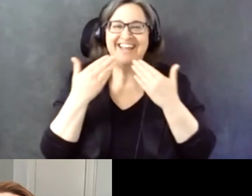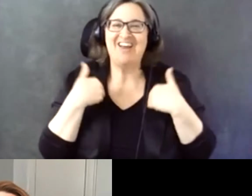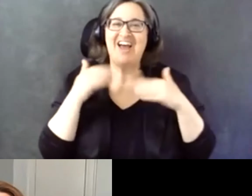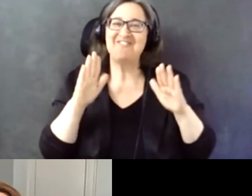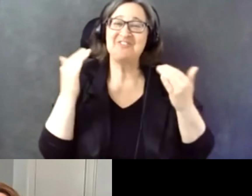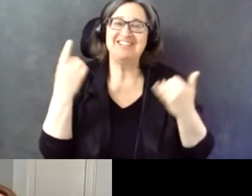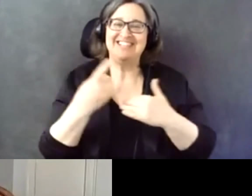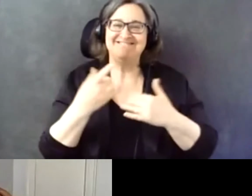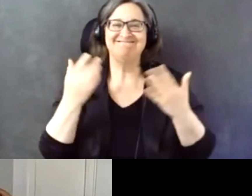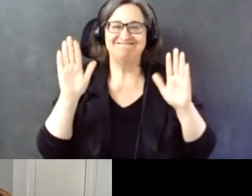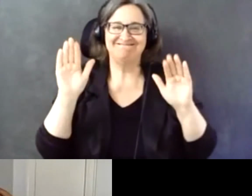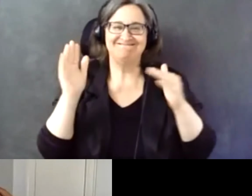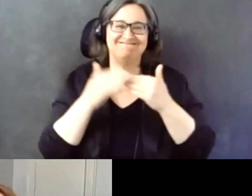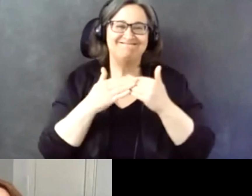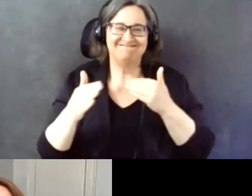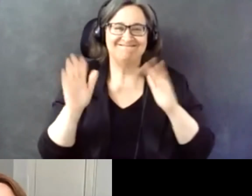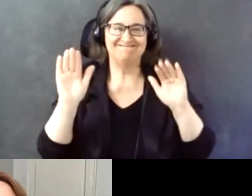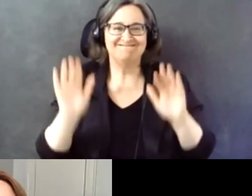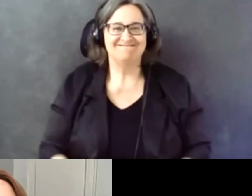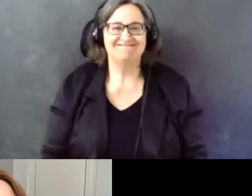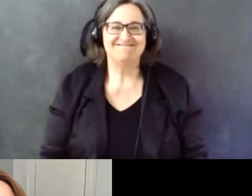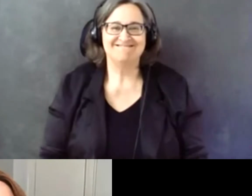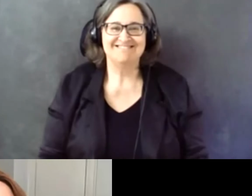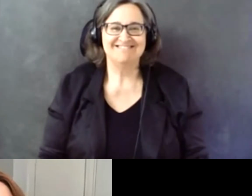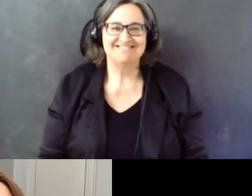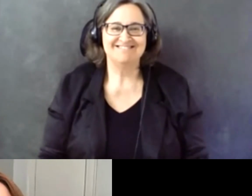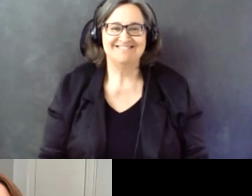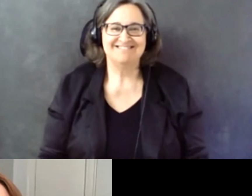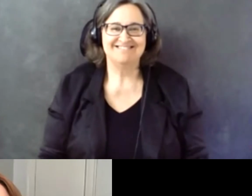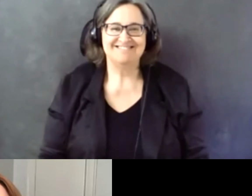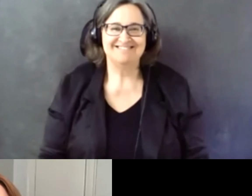day everyone thanks mary welcome to mary thank you you thank you thank